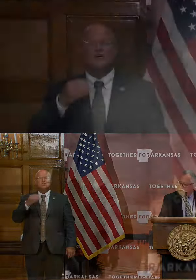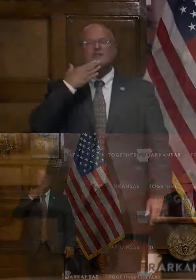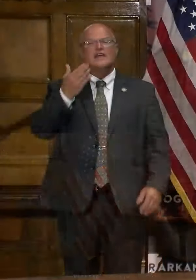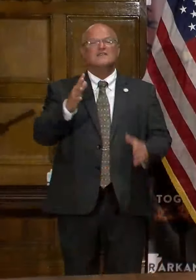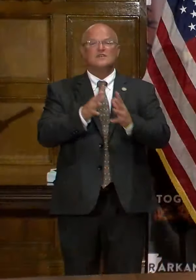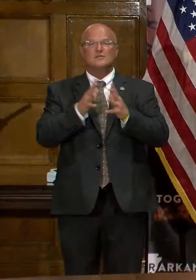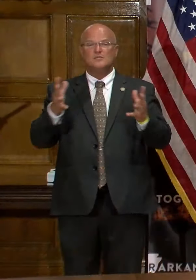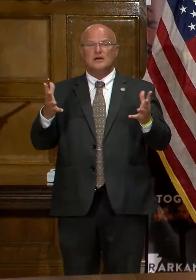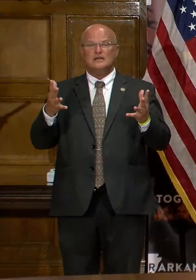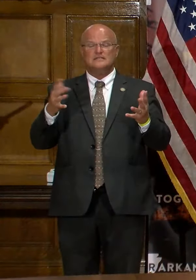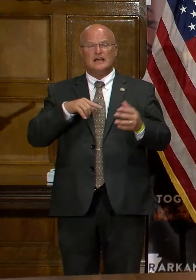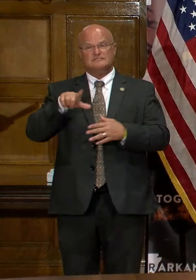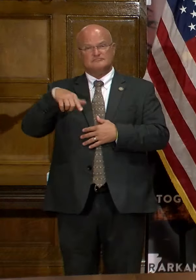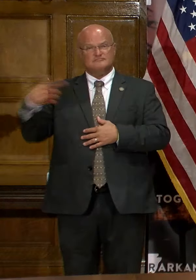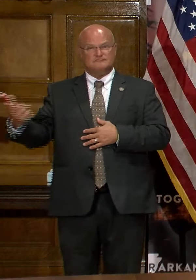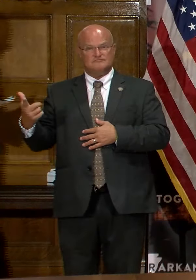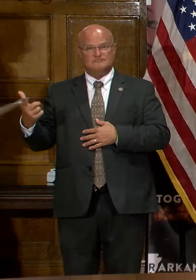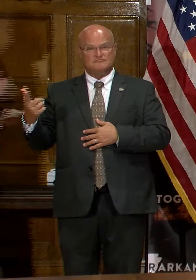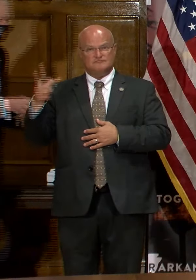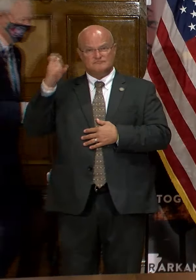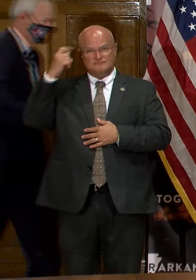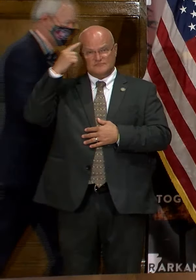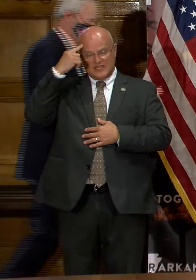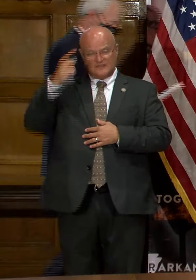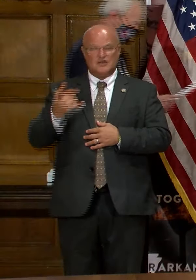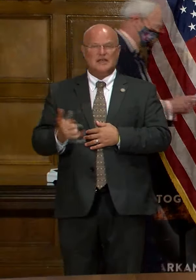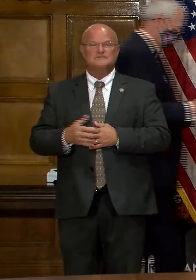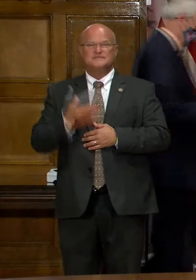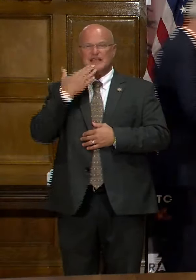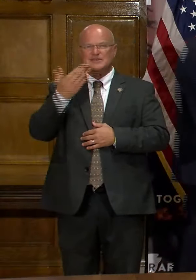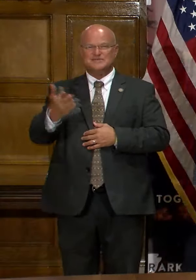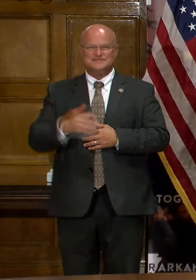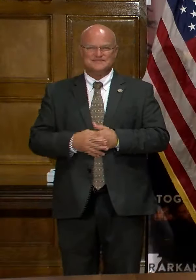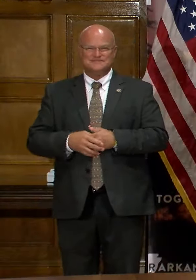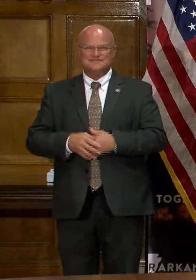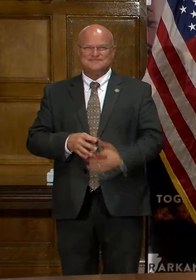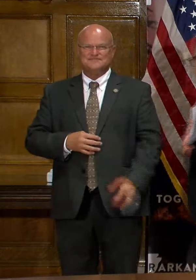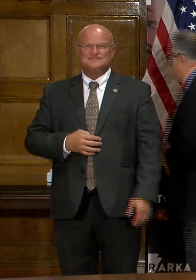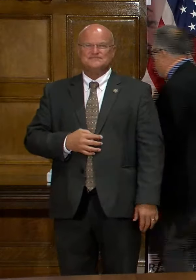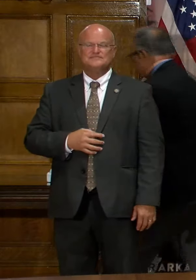thank you very much. I will turn it over to the Governor. Thank you.